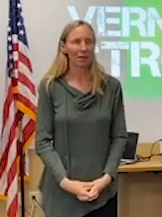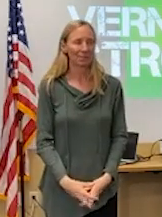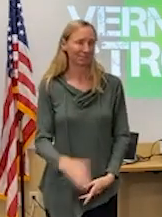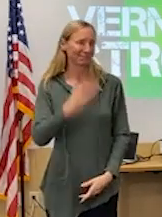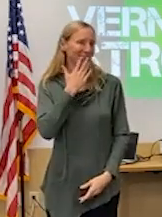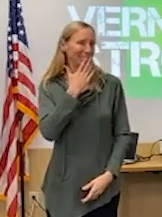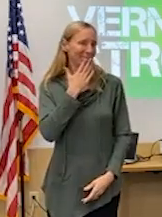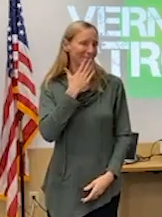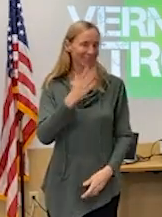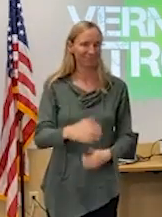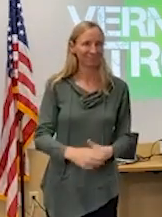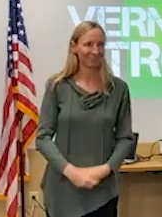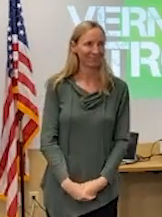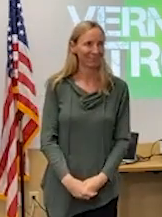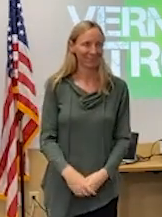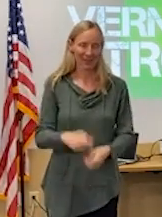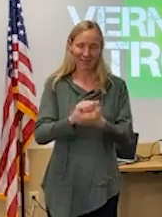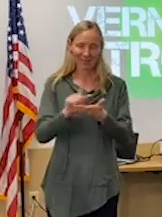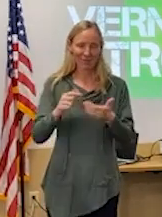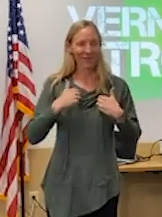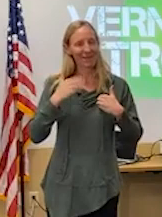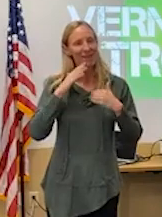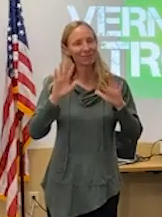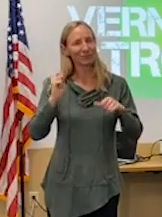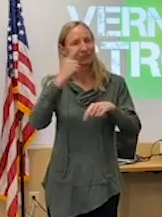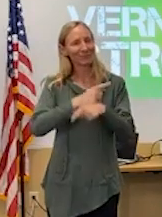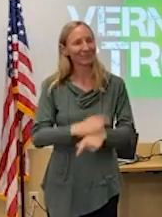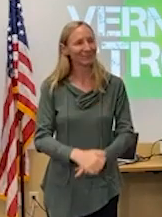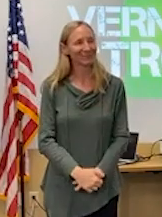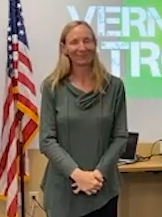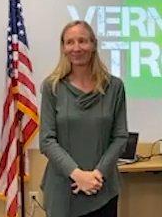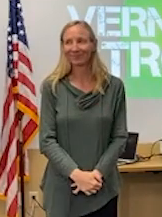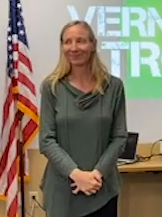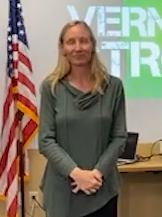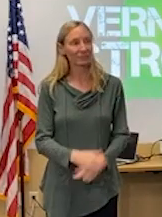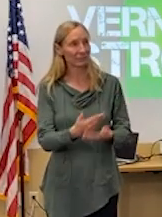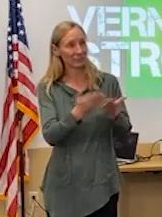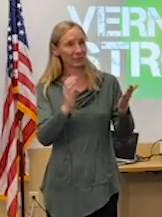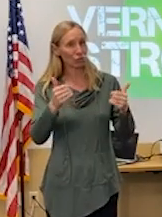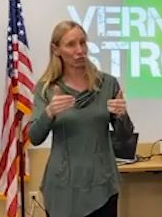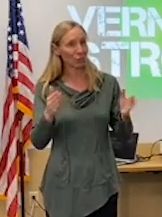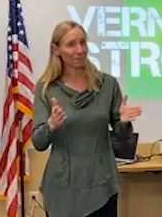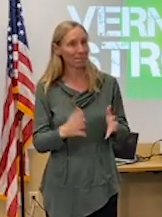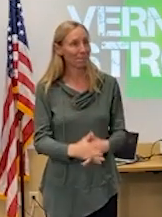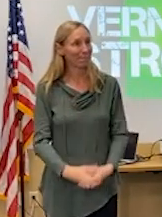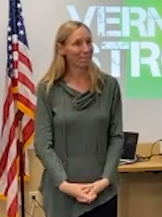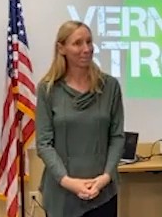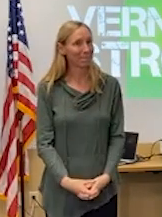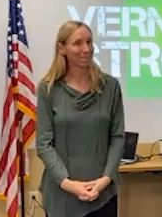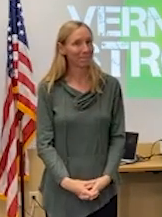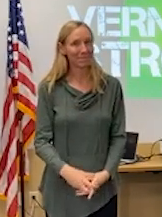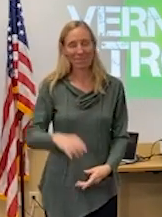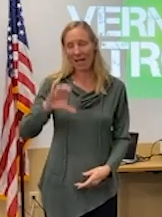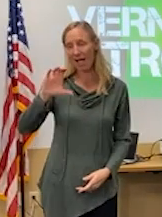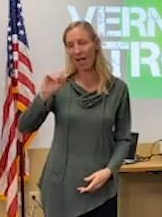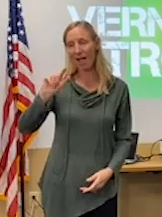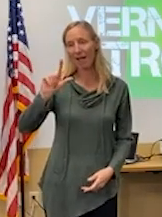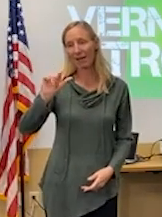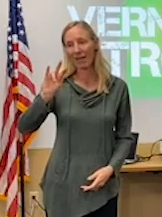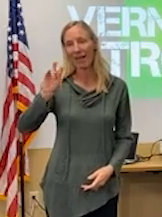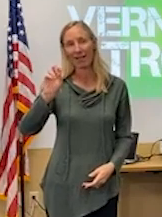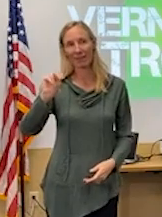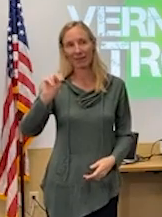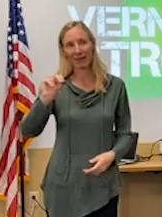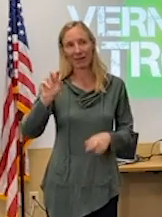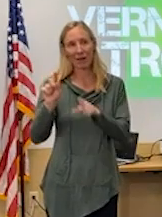Great, thank you very much. That's all I have. Have a good day. Back to the room. Governor, also, I guess unrelated,